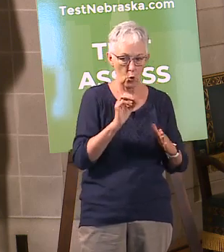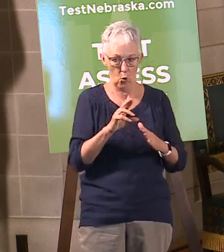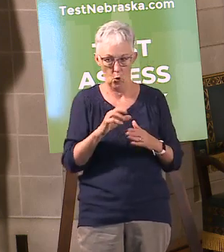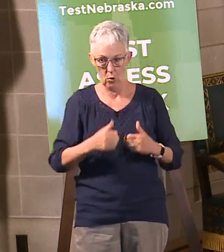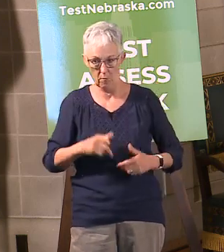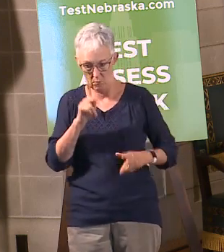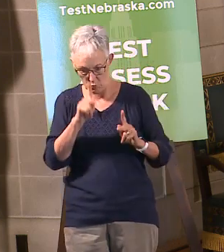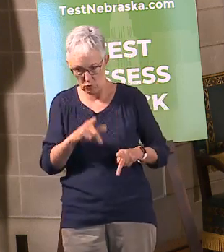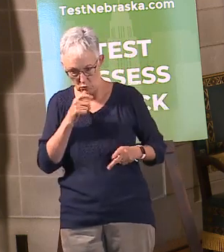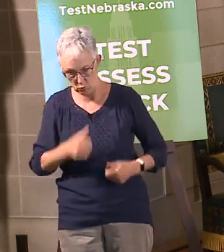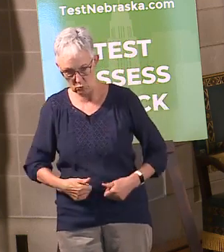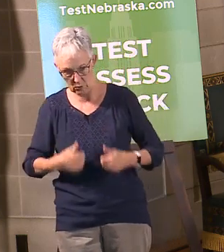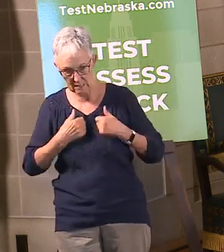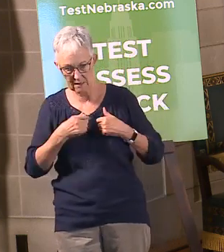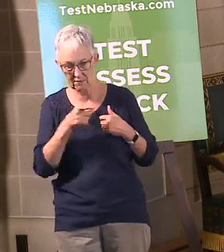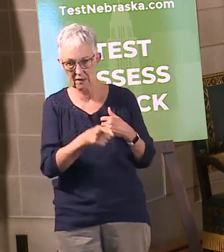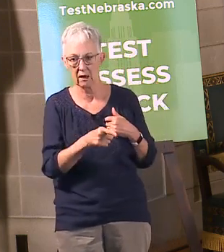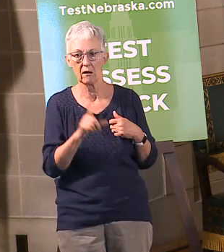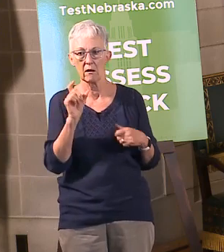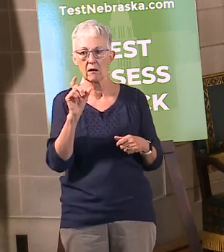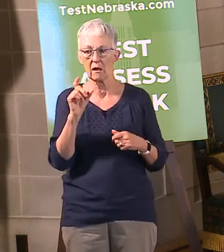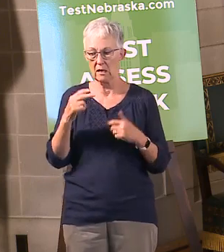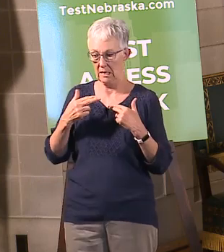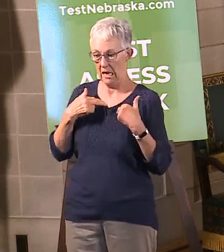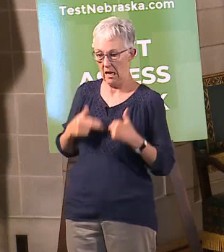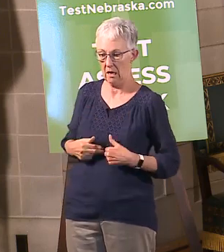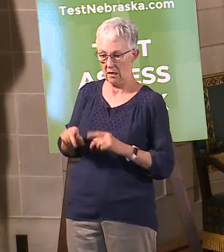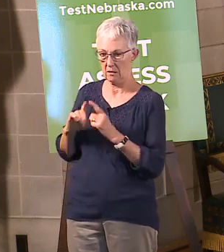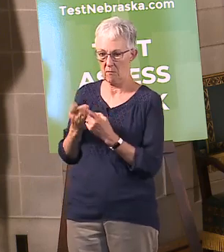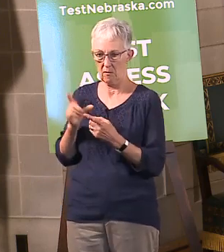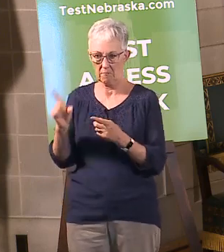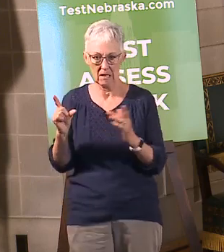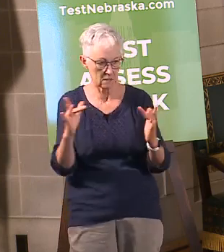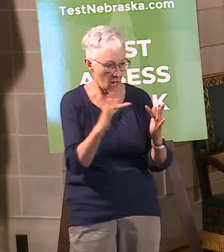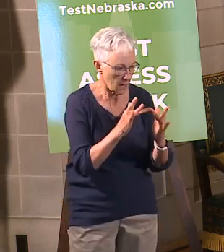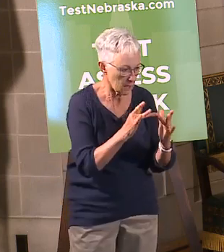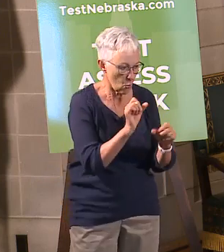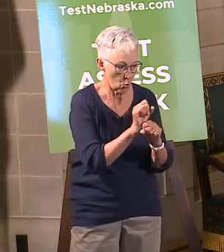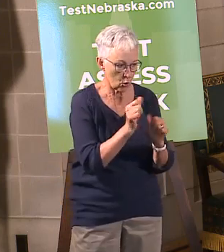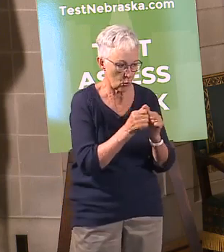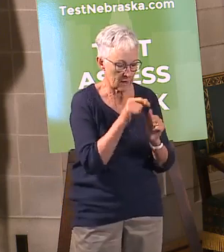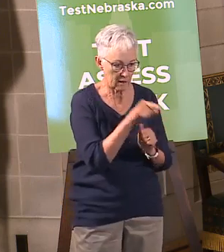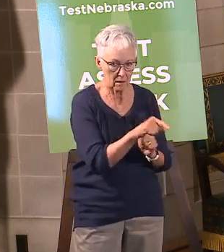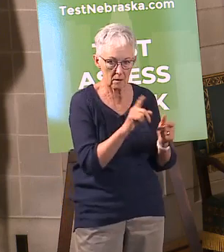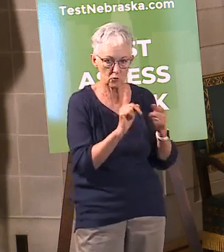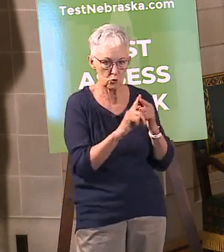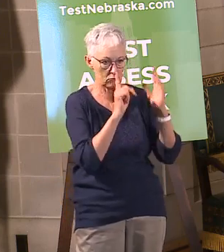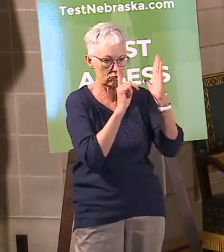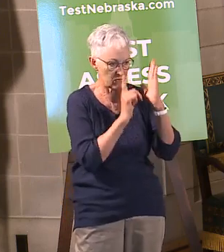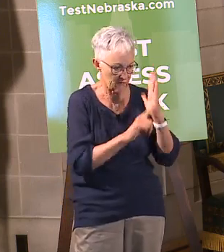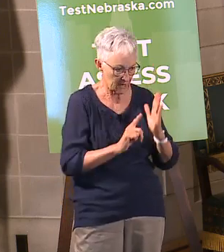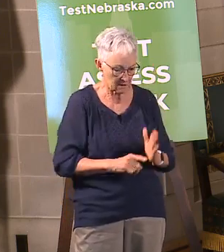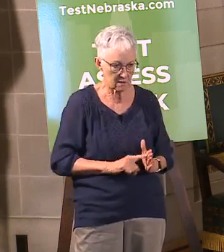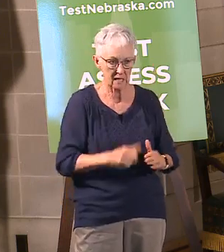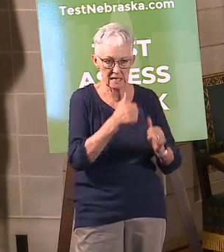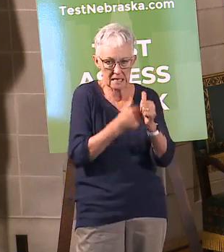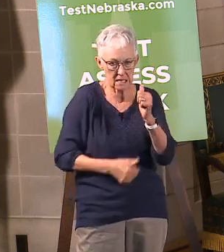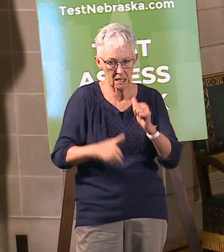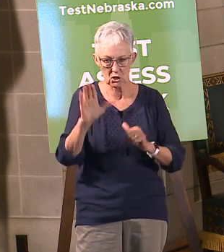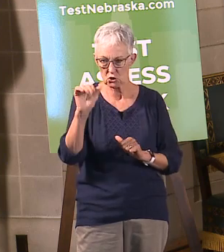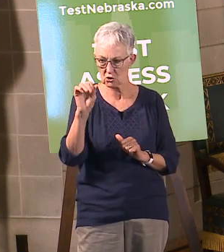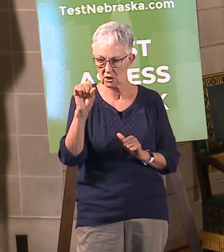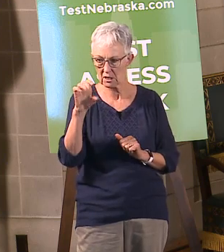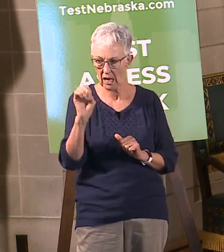possible exposures. Our team works closely with the local health department to conduct case investigations and